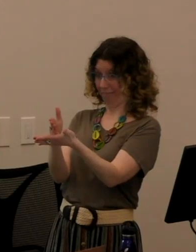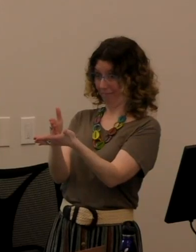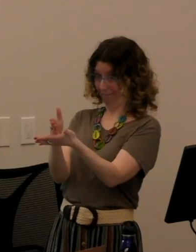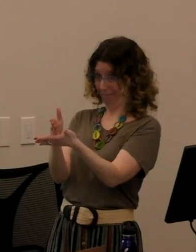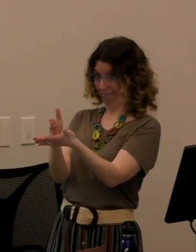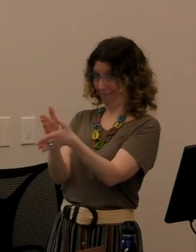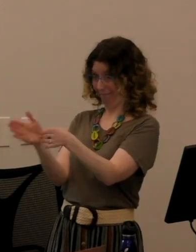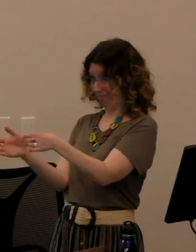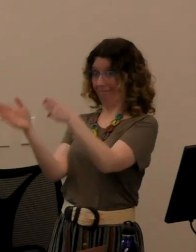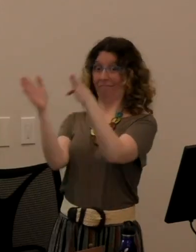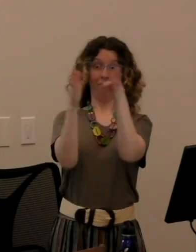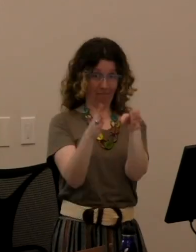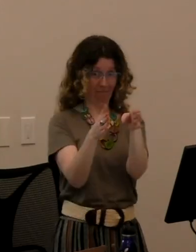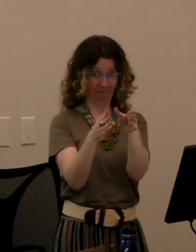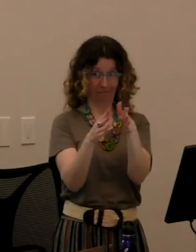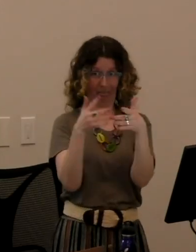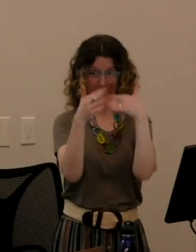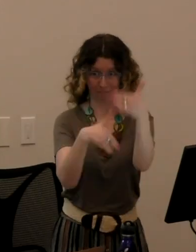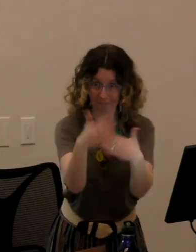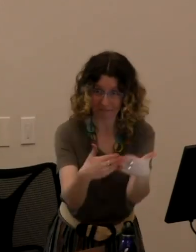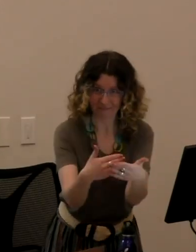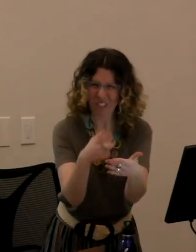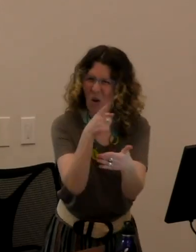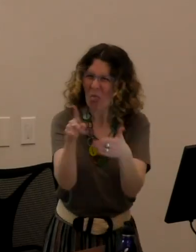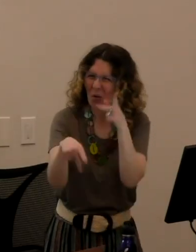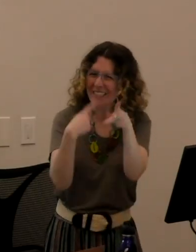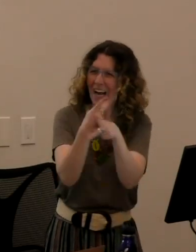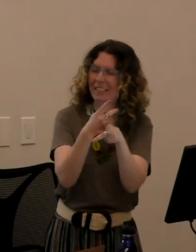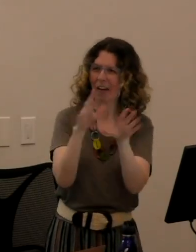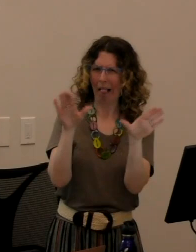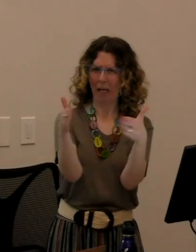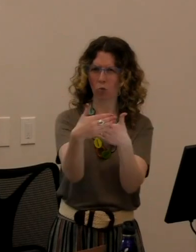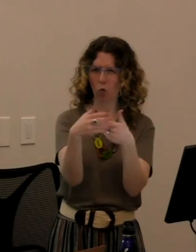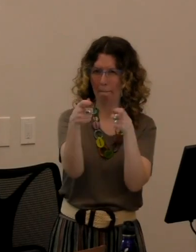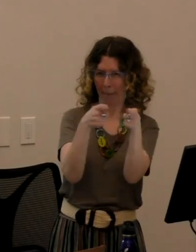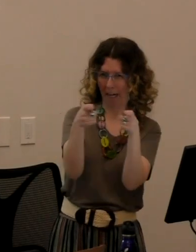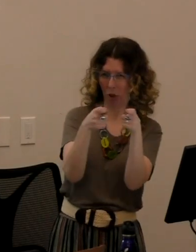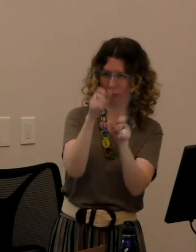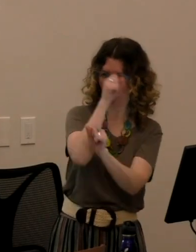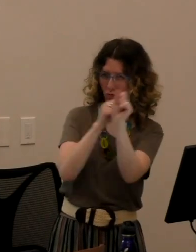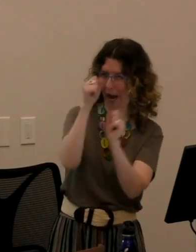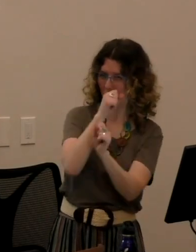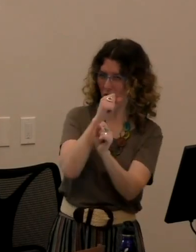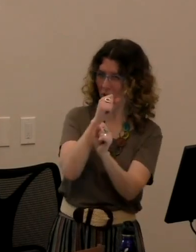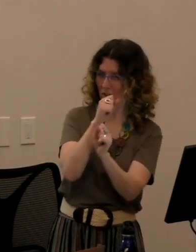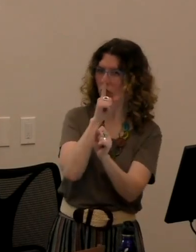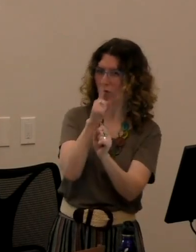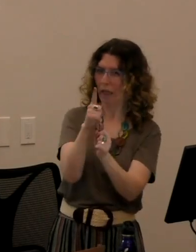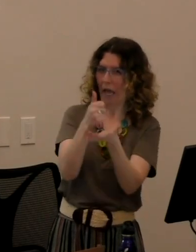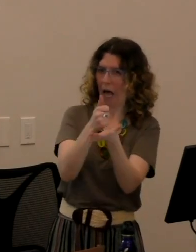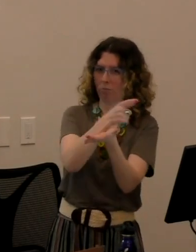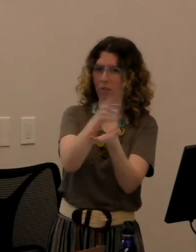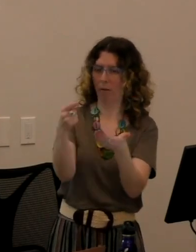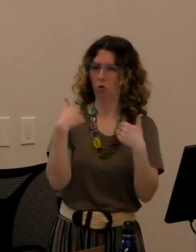interpreter to stop their communication, and then focus, you know, on the deaf person. So it's more about strategic